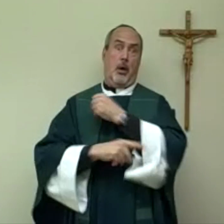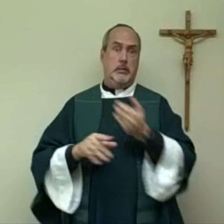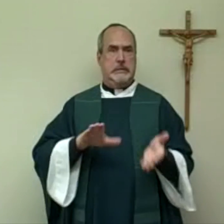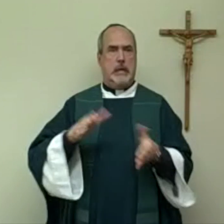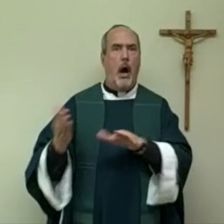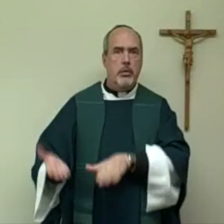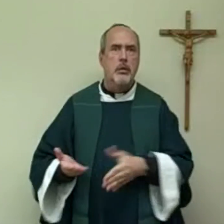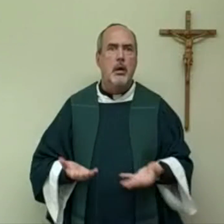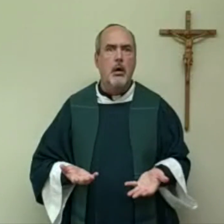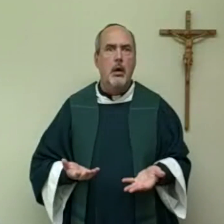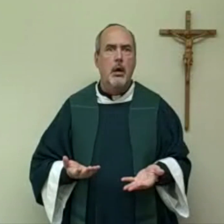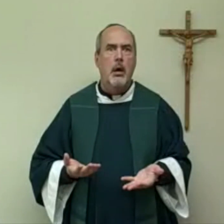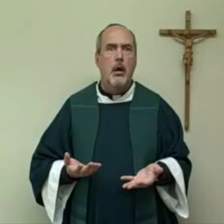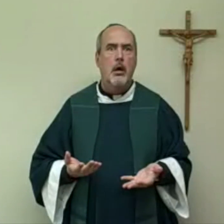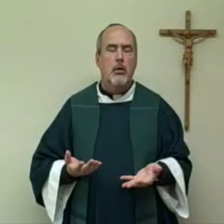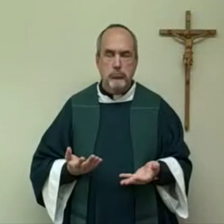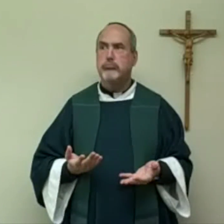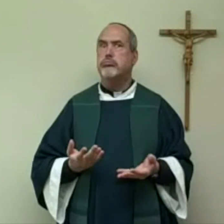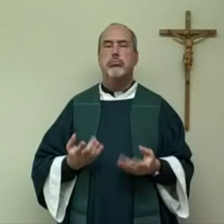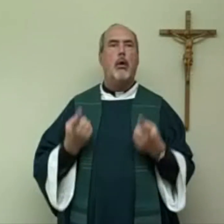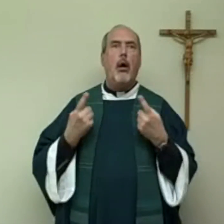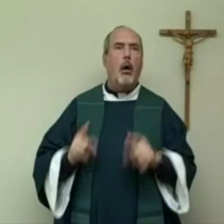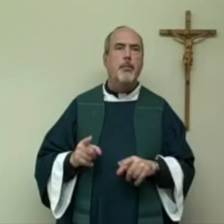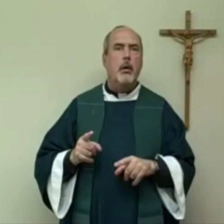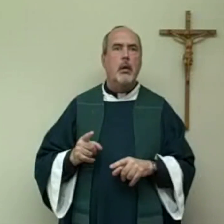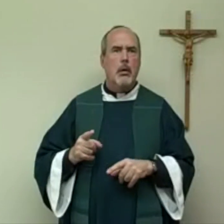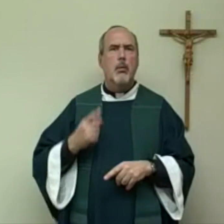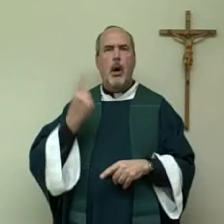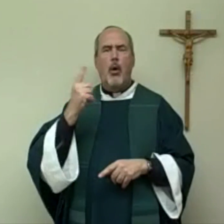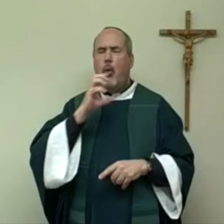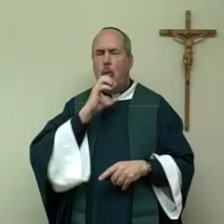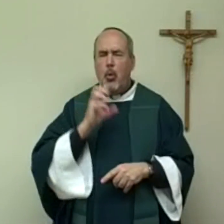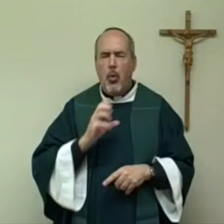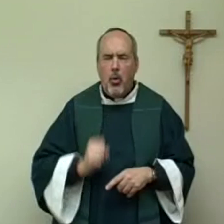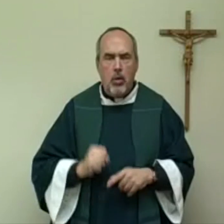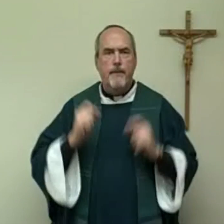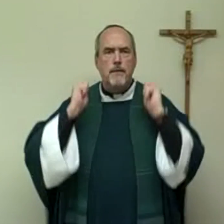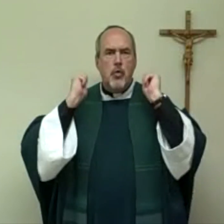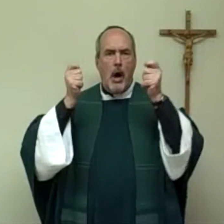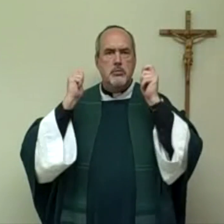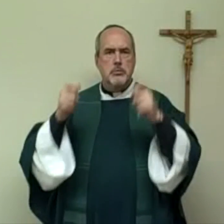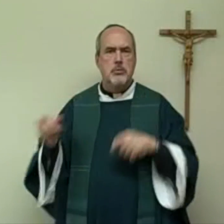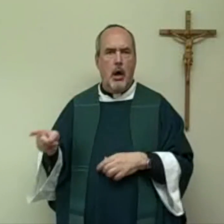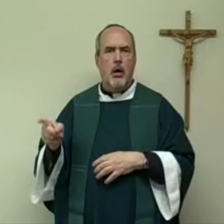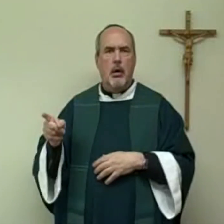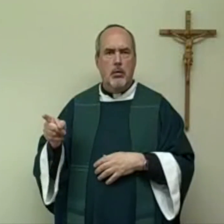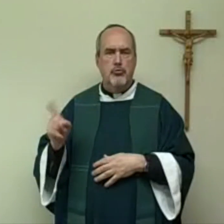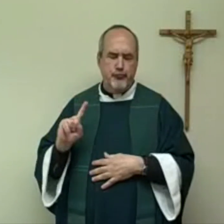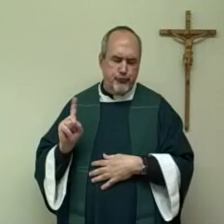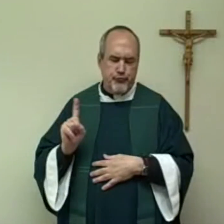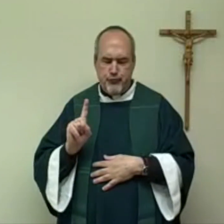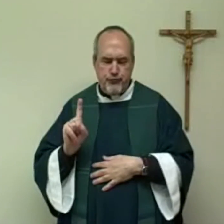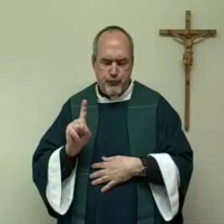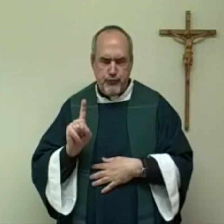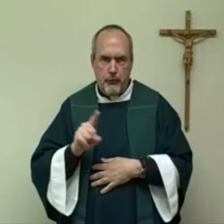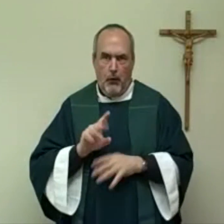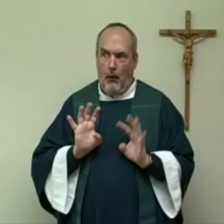So, it was possible that they would be punished and even put to death. So what's interesting is the oldest